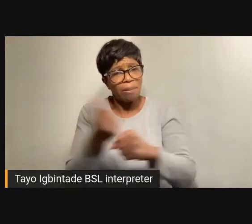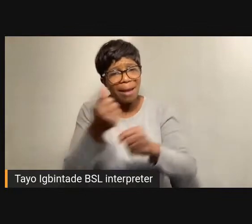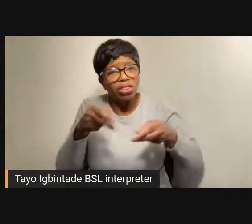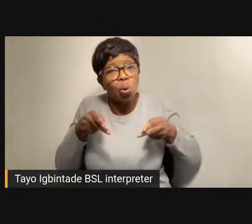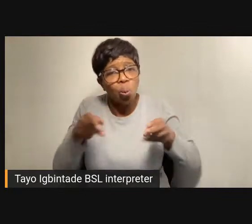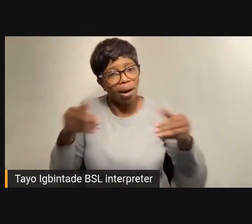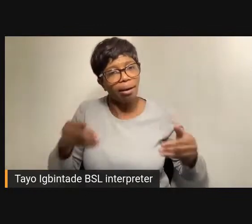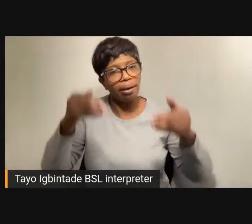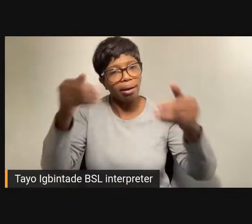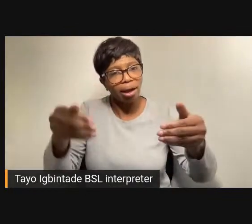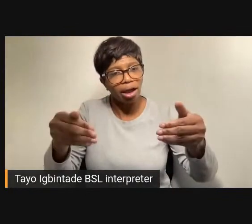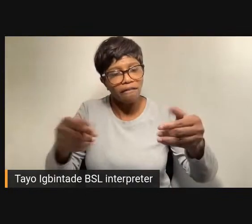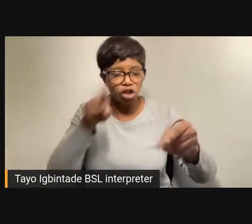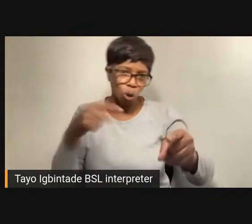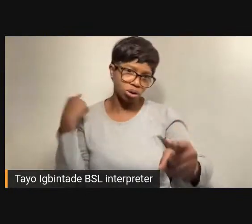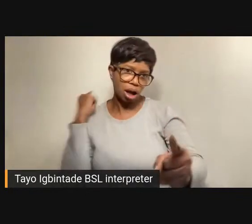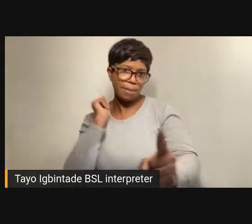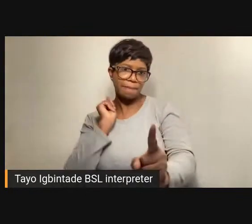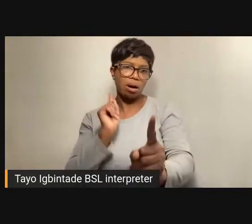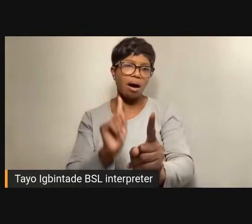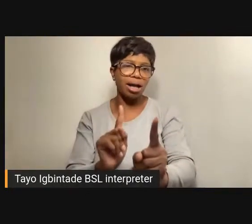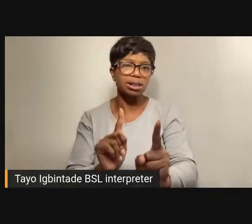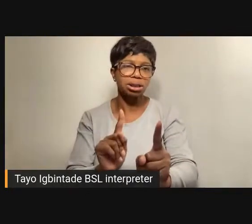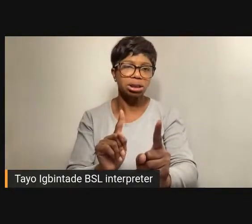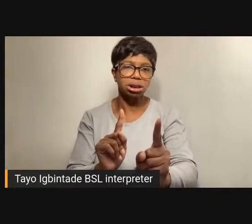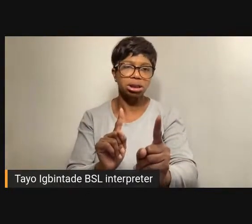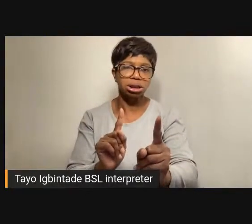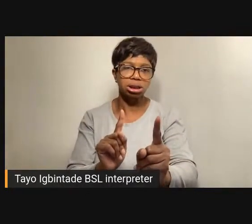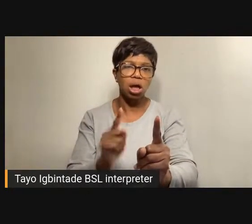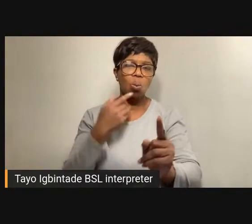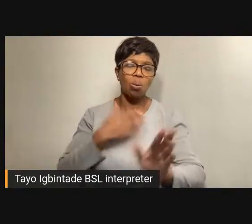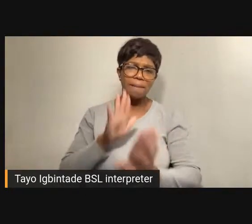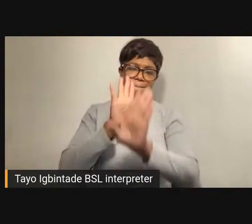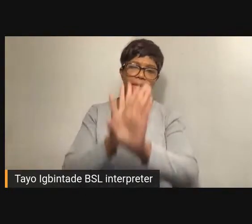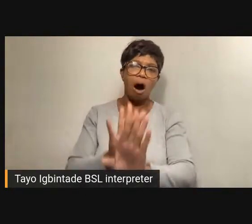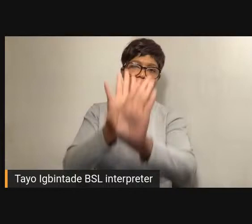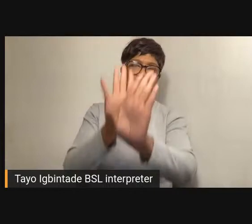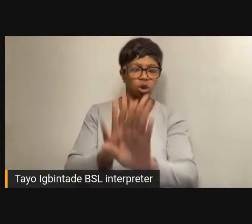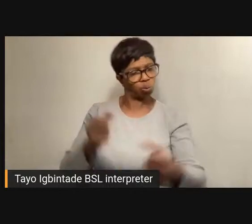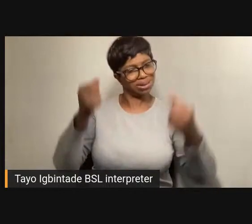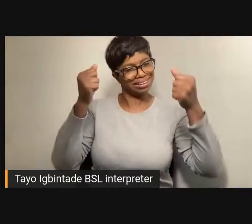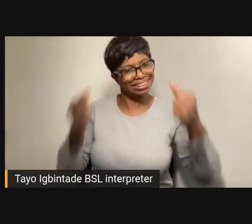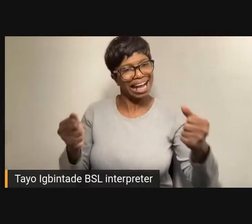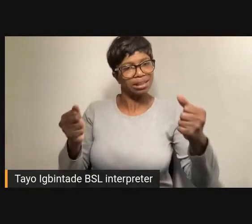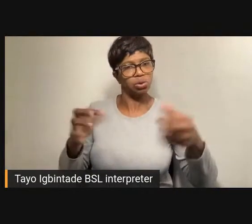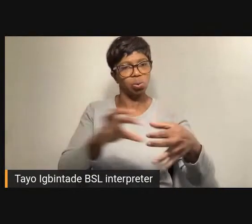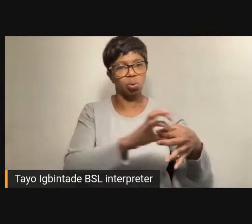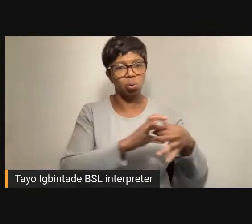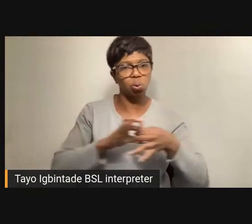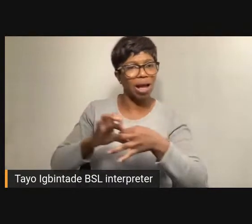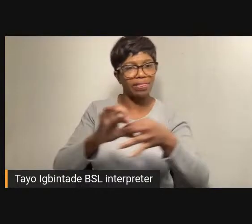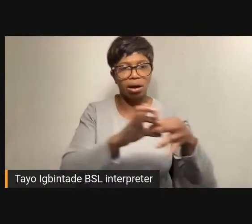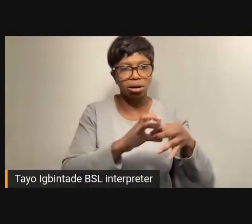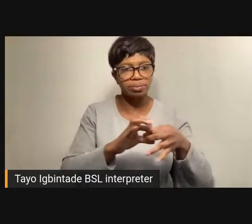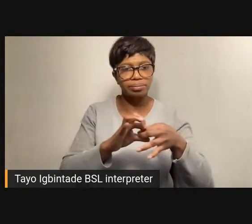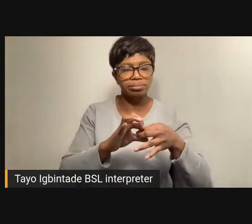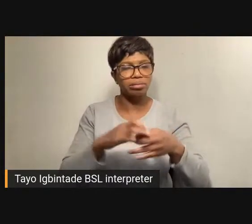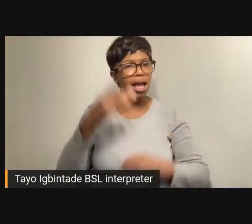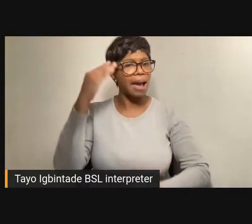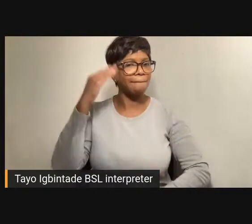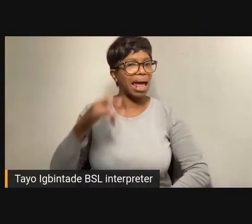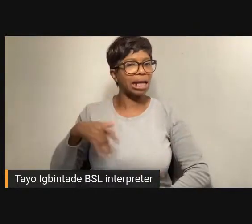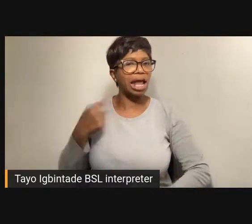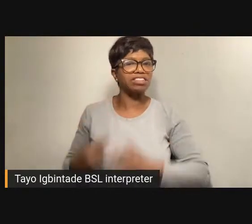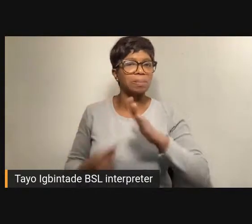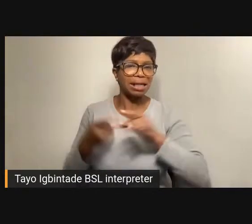for those coming behind. We march and we stand together. The Black Lives Matter protests that took